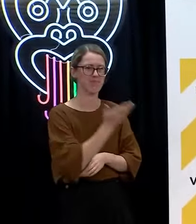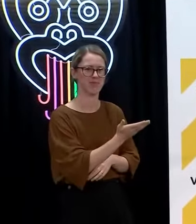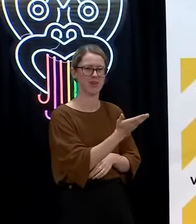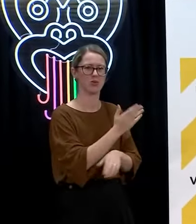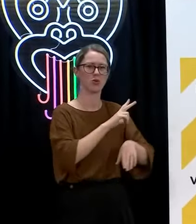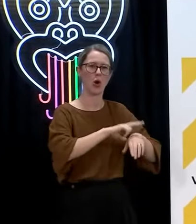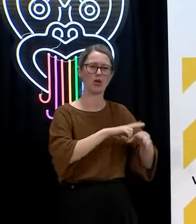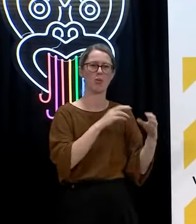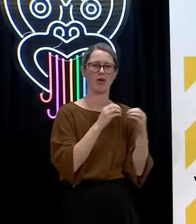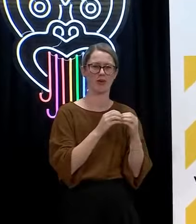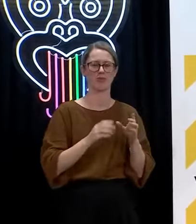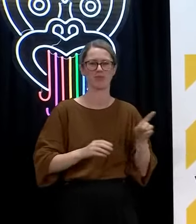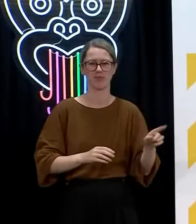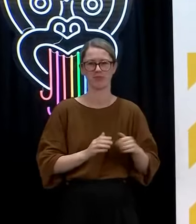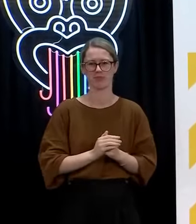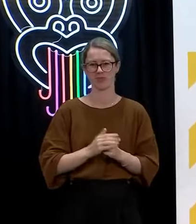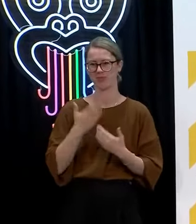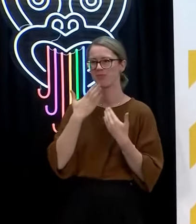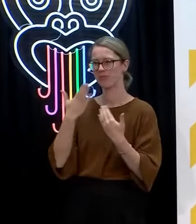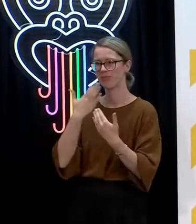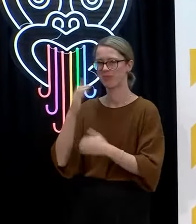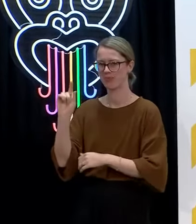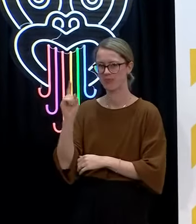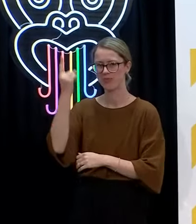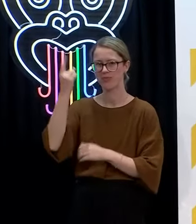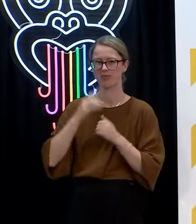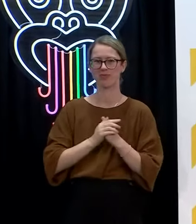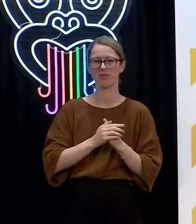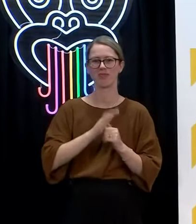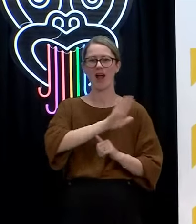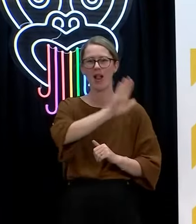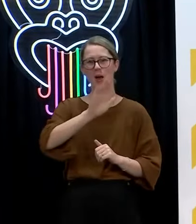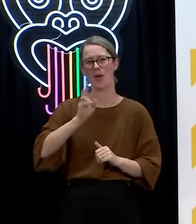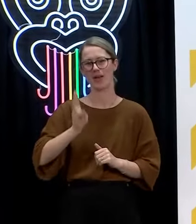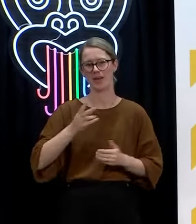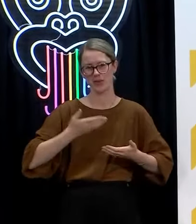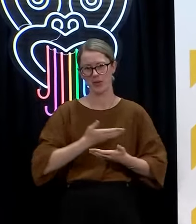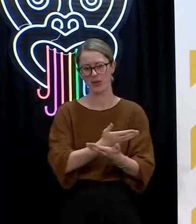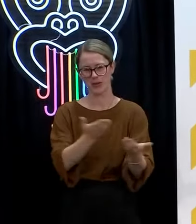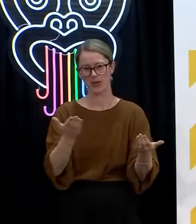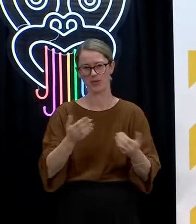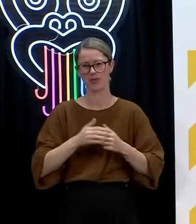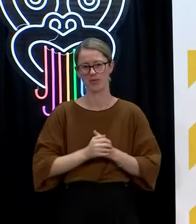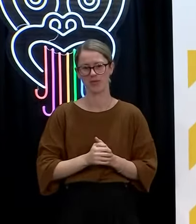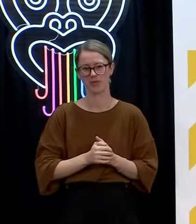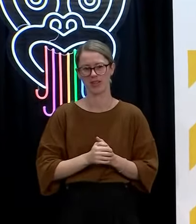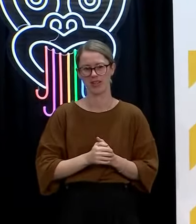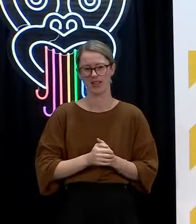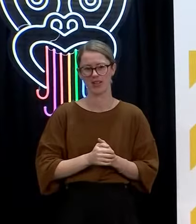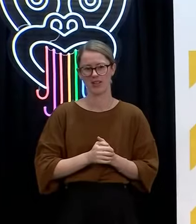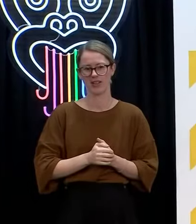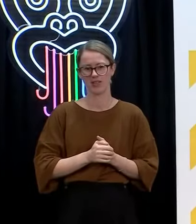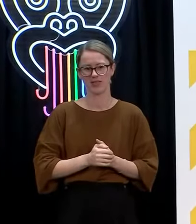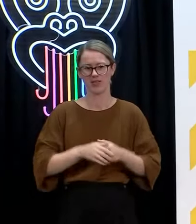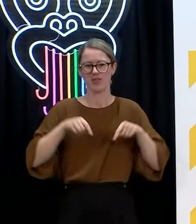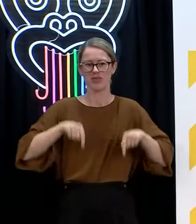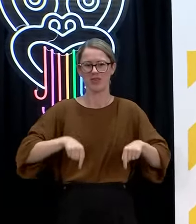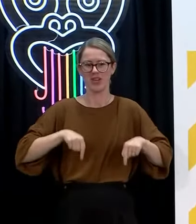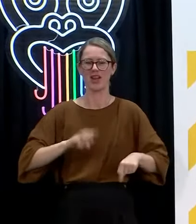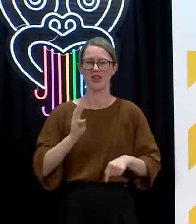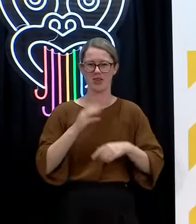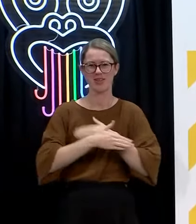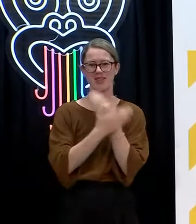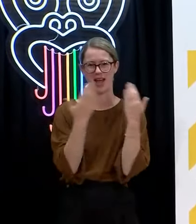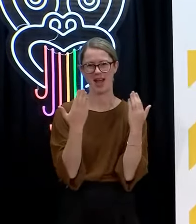Bloomfield. Ngā mihi minata, kia ora anō koutou katoa, tēnei te rā tuatoro o te wiki o te reo